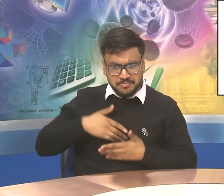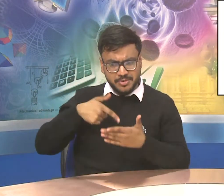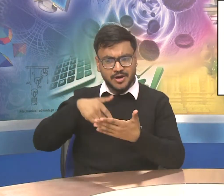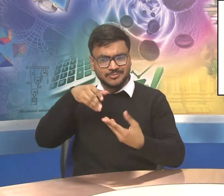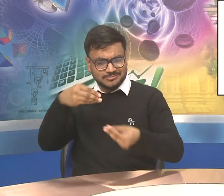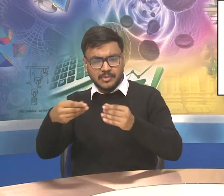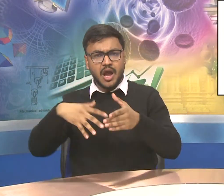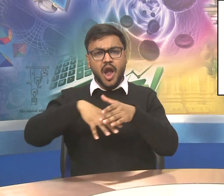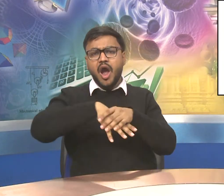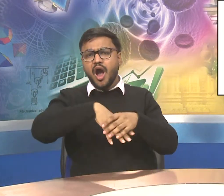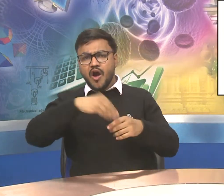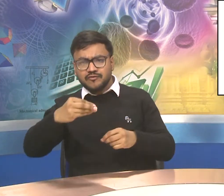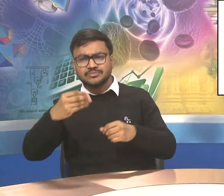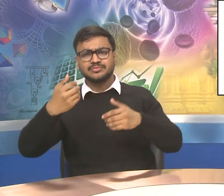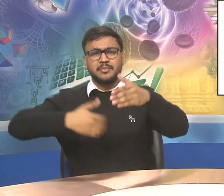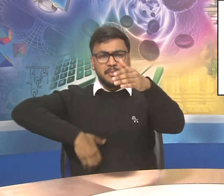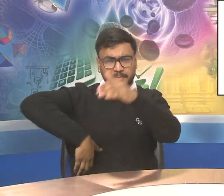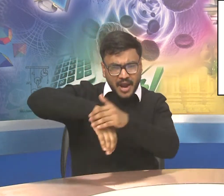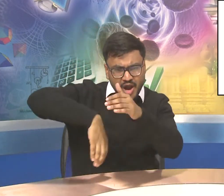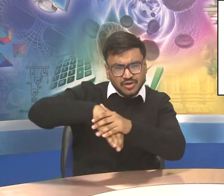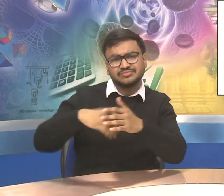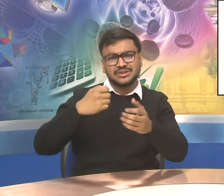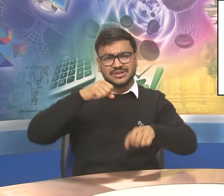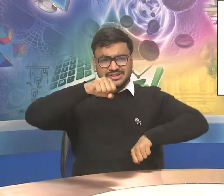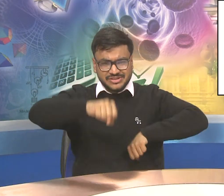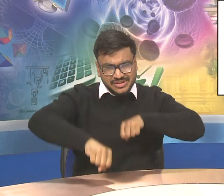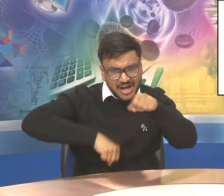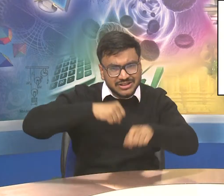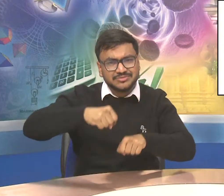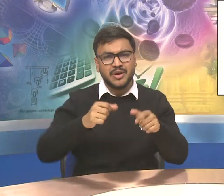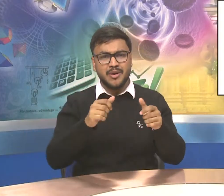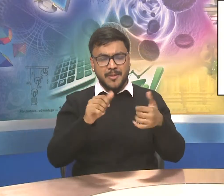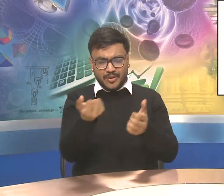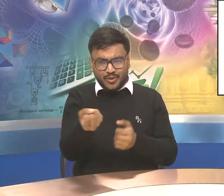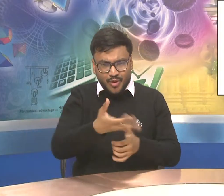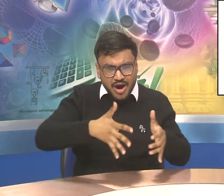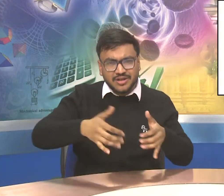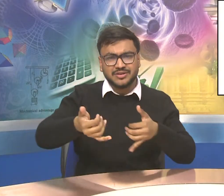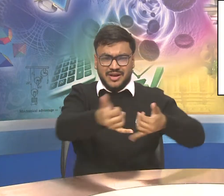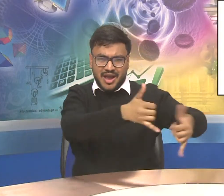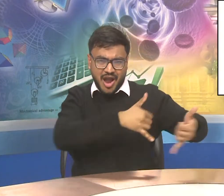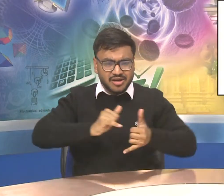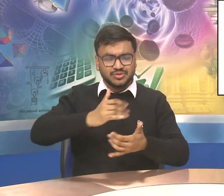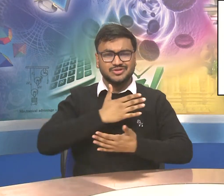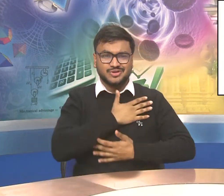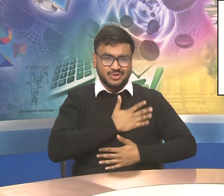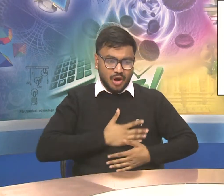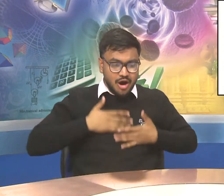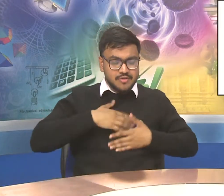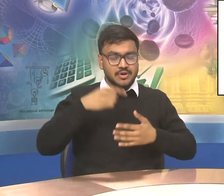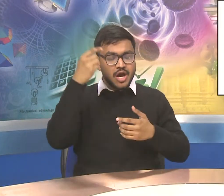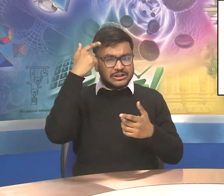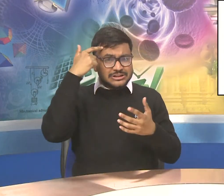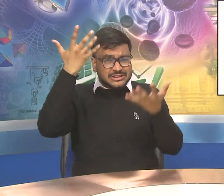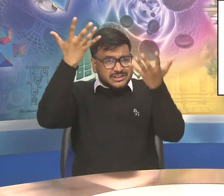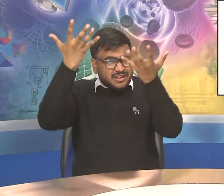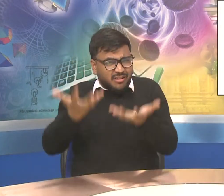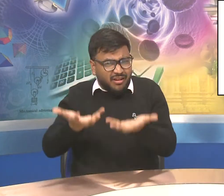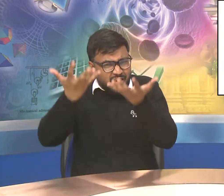Recreation is kind of something used to feel free to your mind. For example,